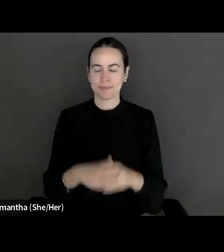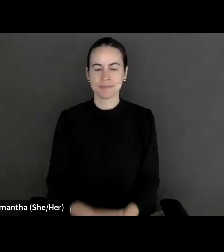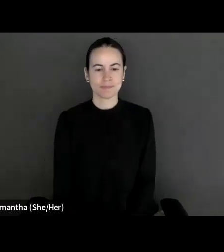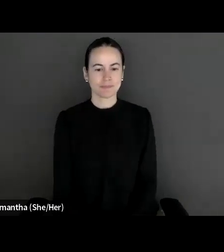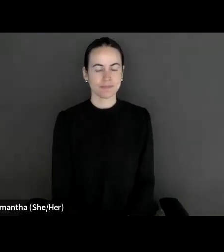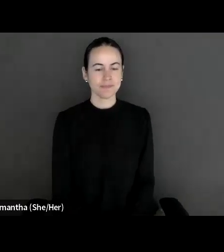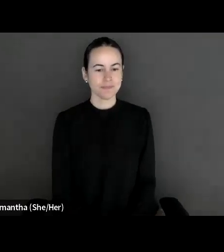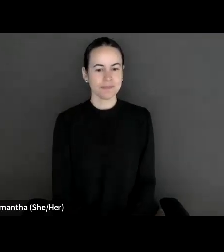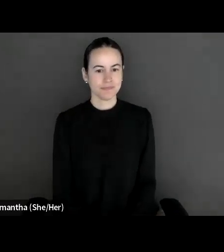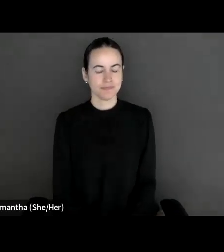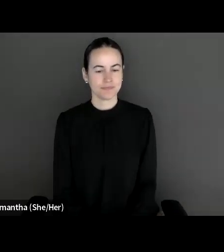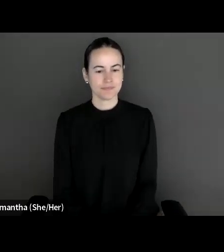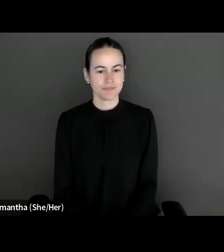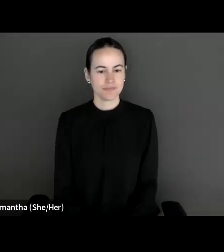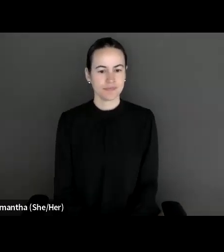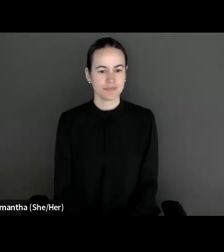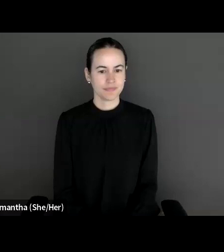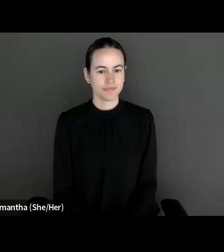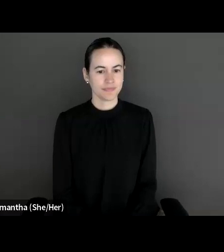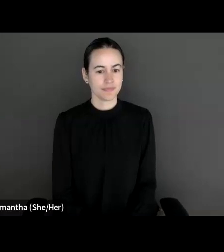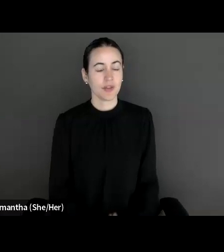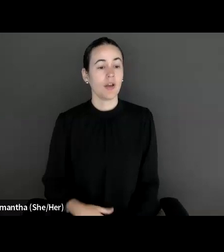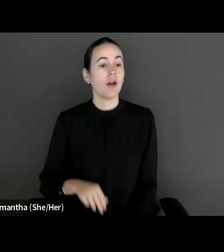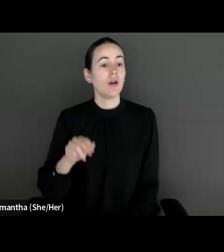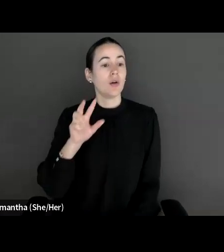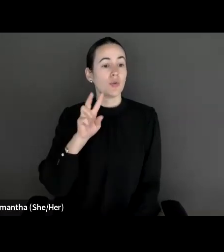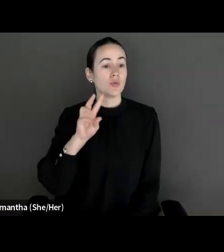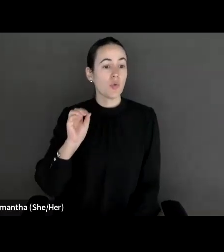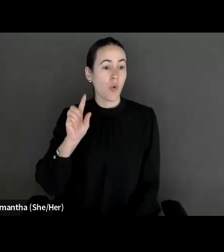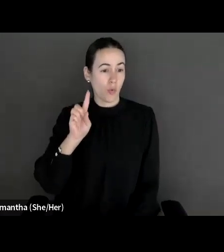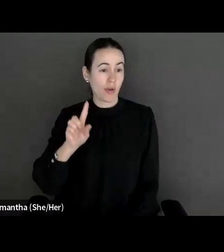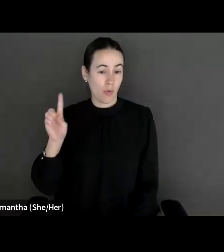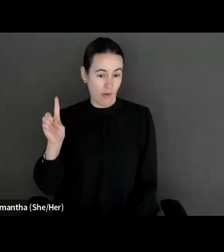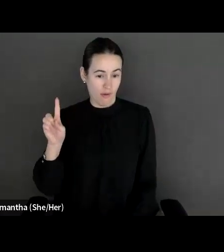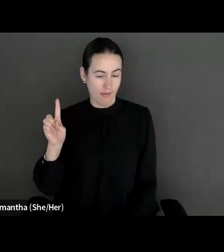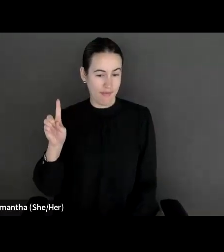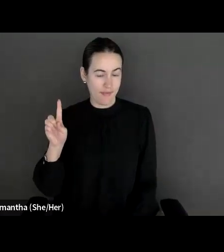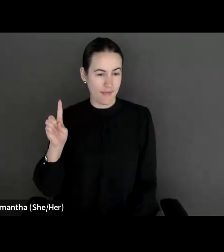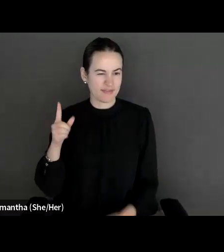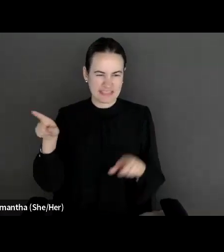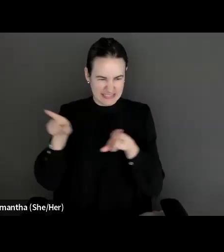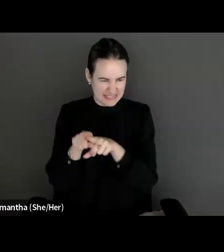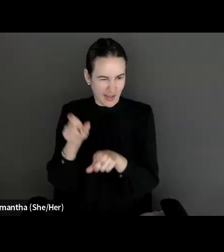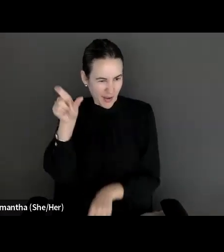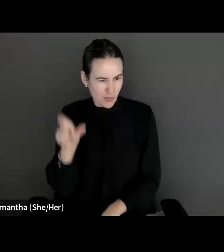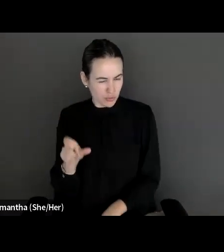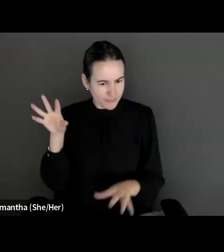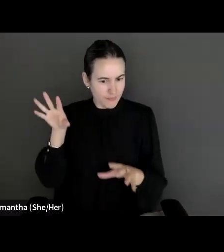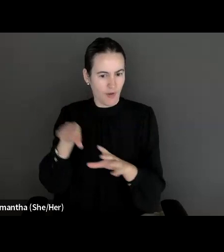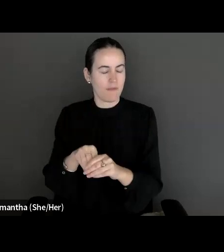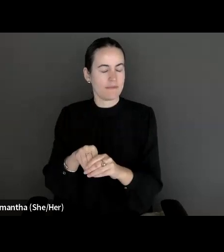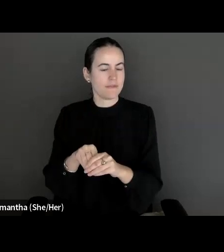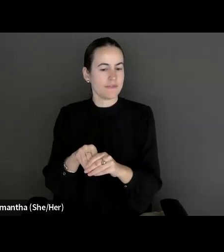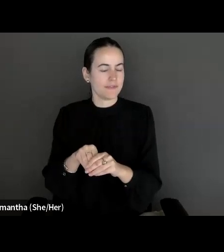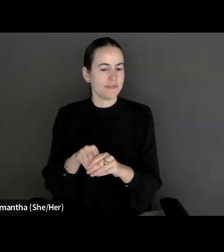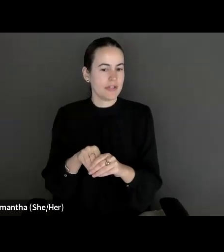was further held up by a 2011 publication that he was also involved in, but unfortunately,